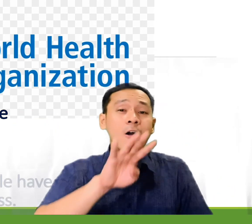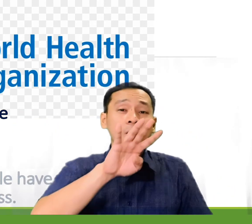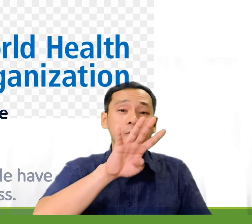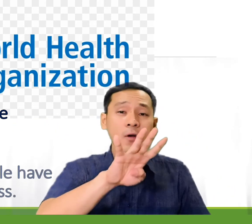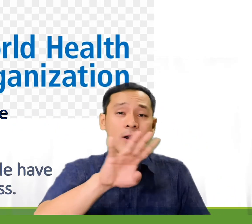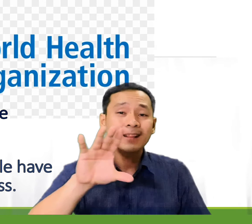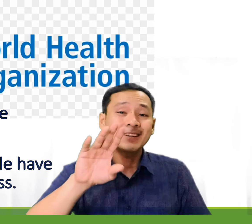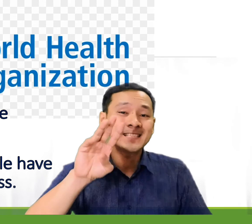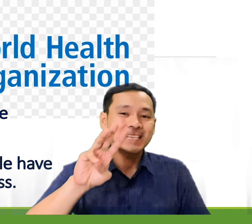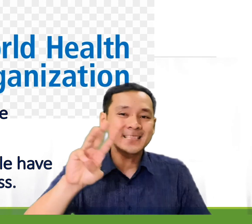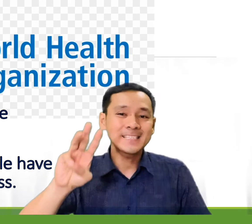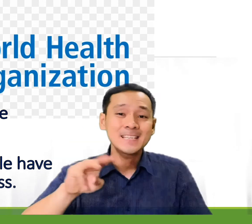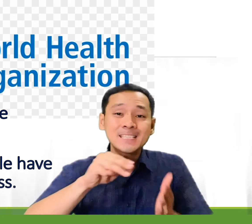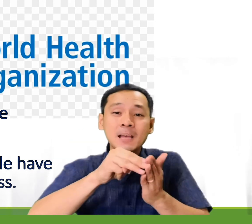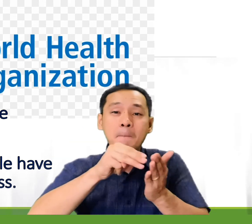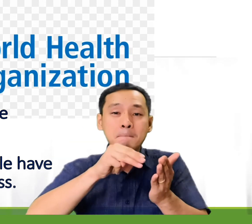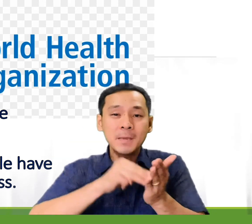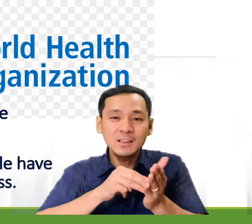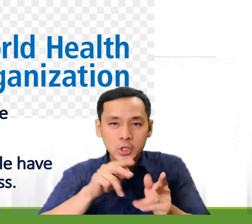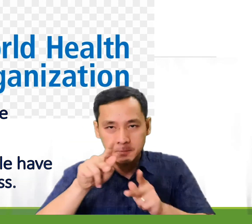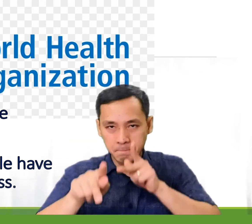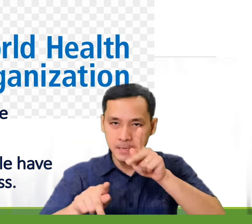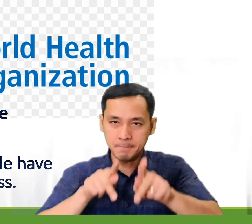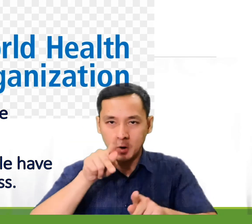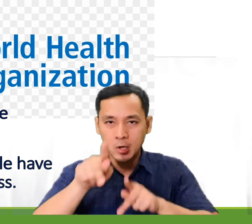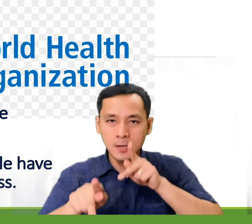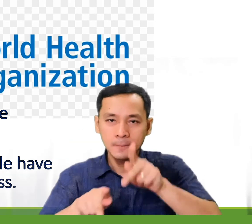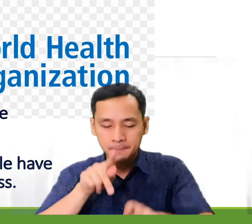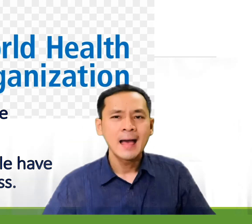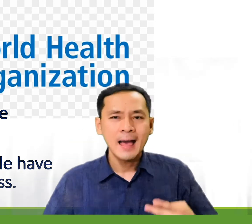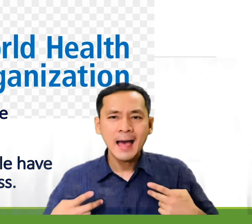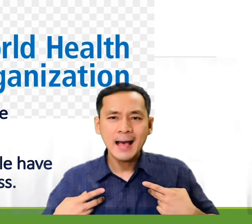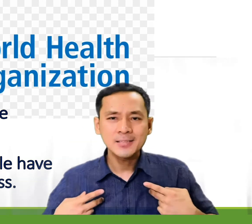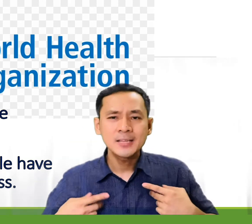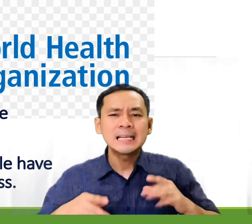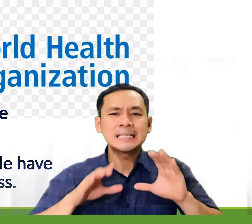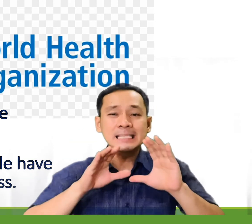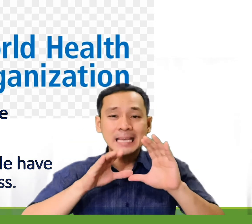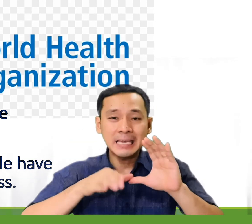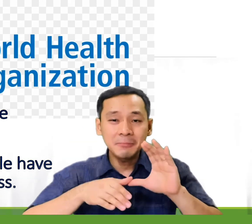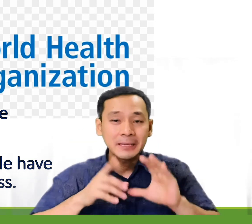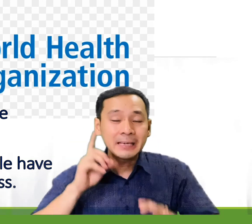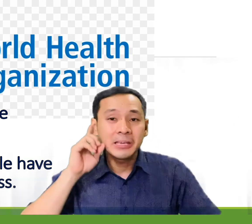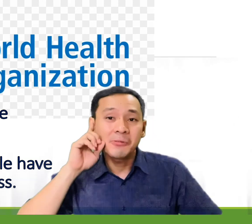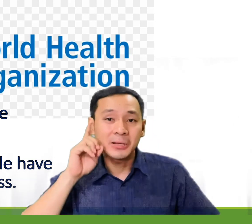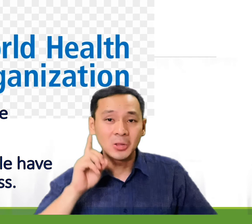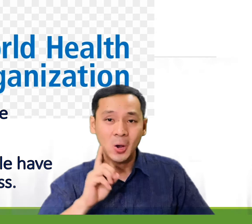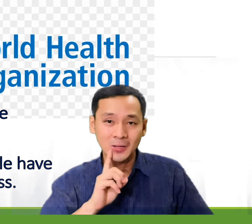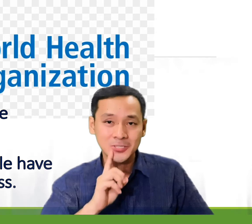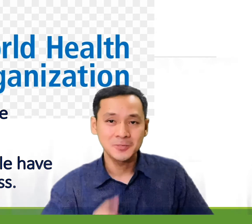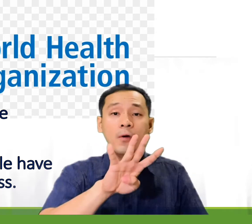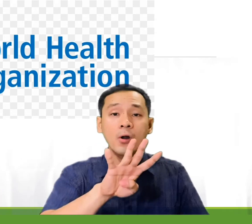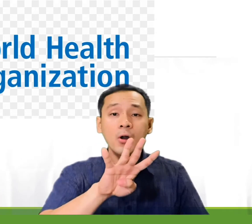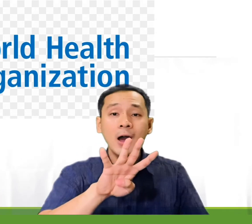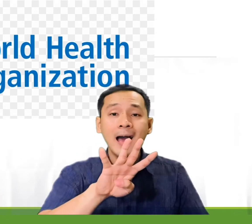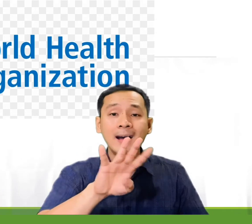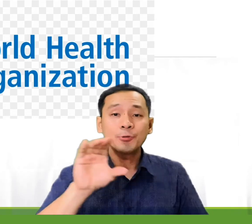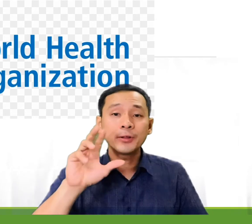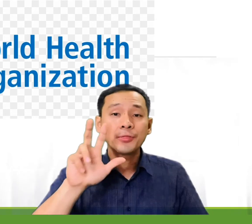or 466 million people, has disabling hearing loss.